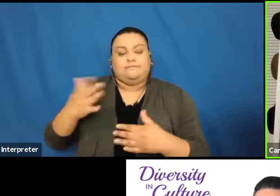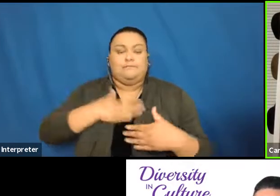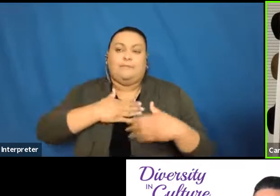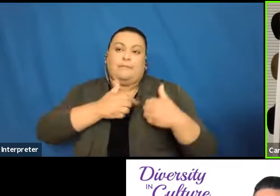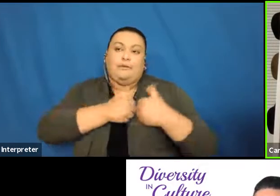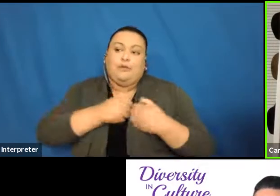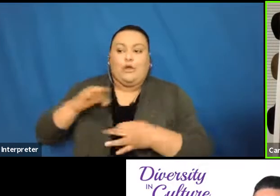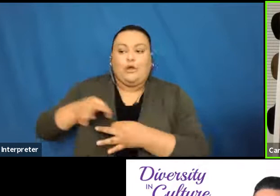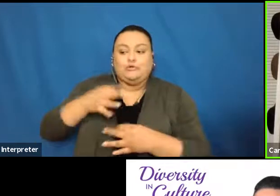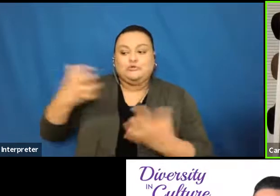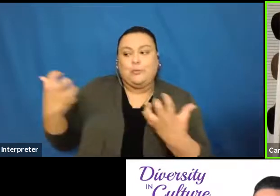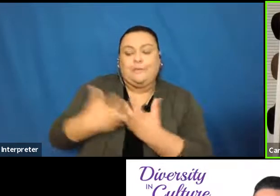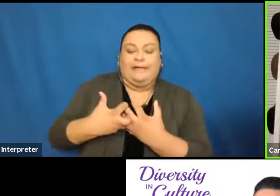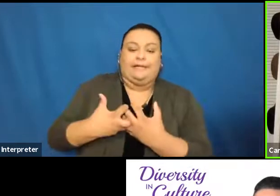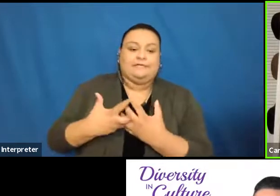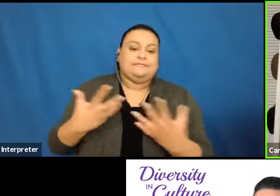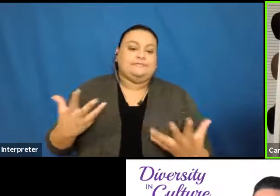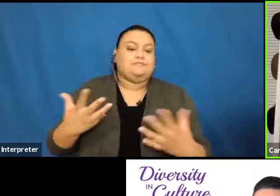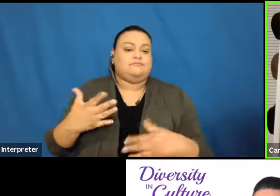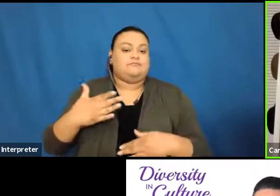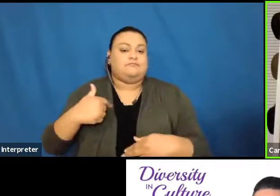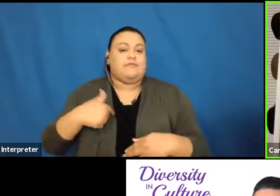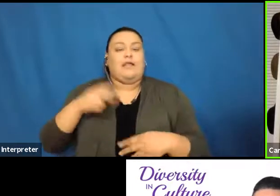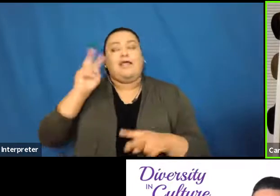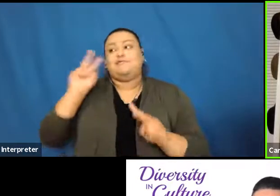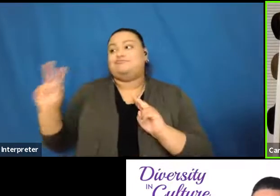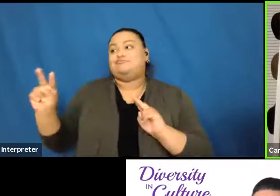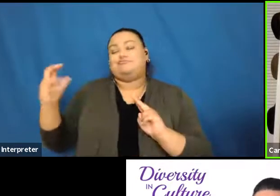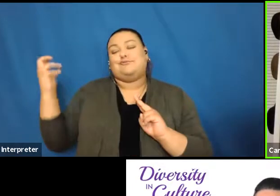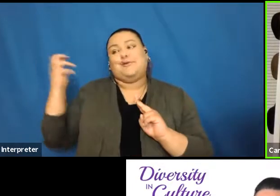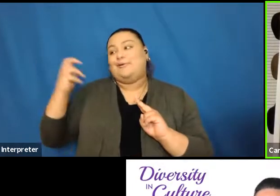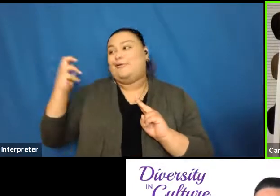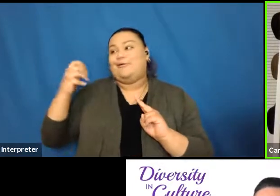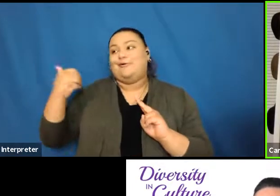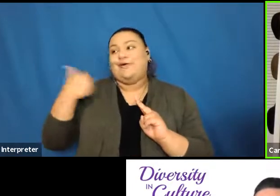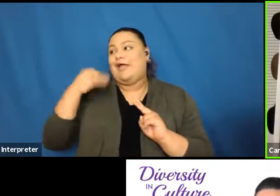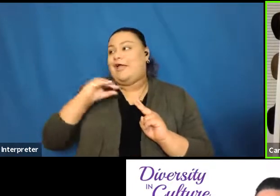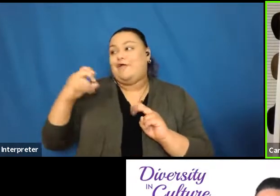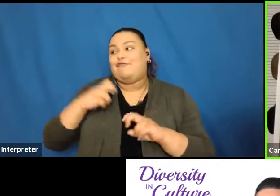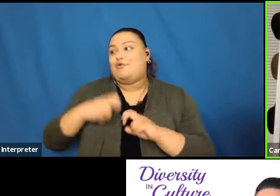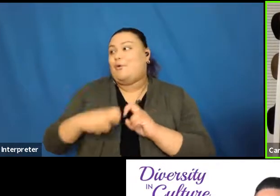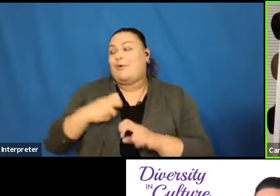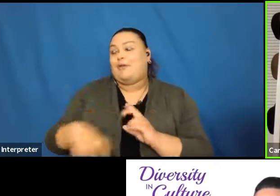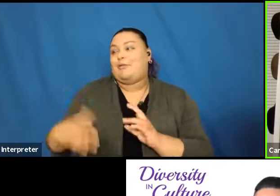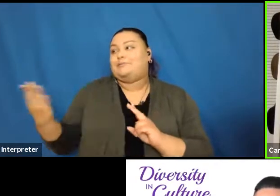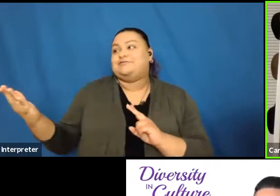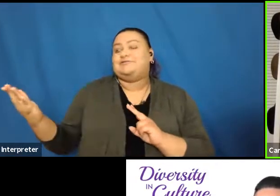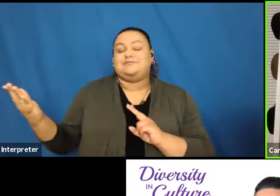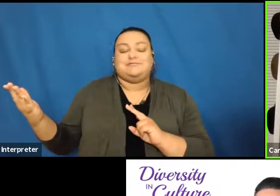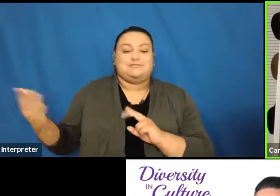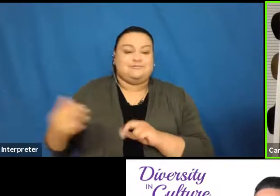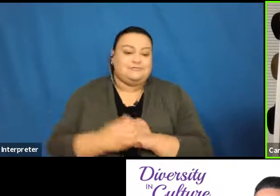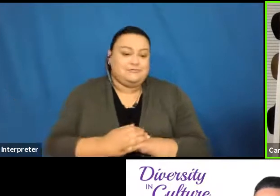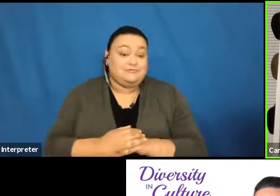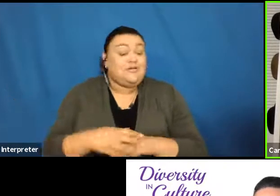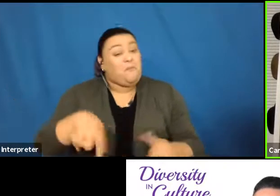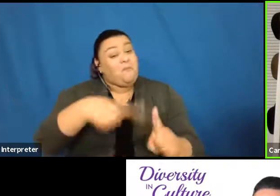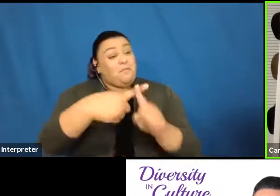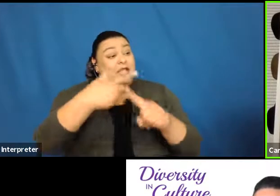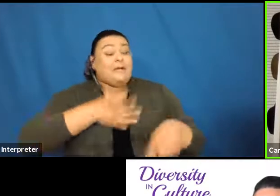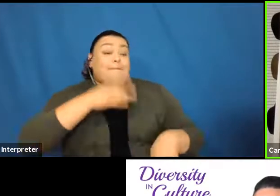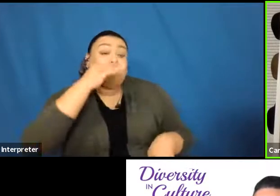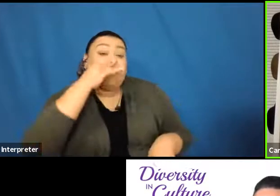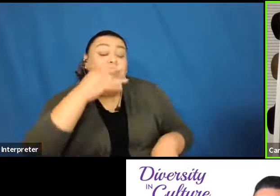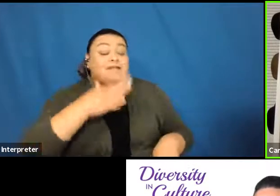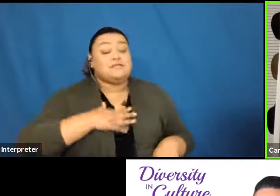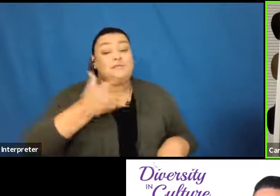so I'm very blessed. I look at her and say, wow, man, I got no problems, this bad shit going on. Plus my children, my